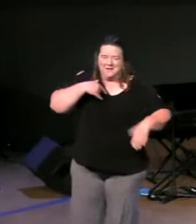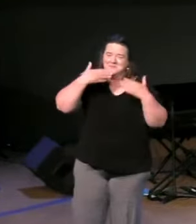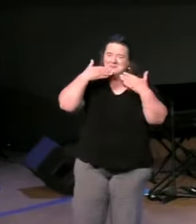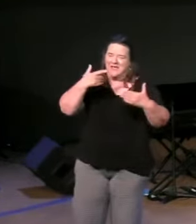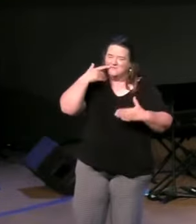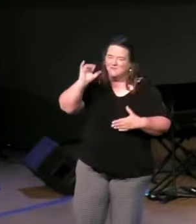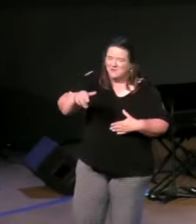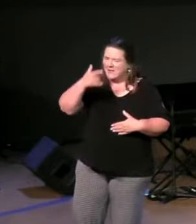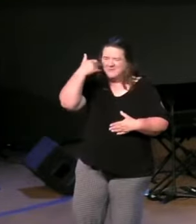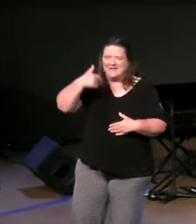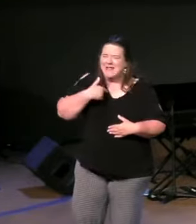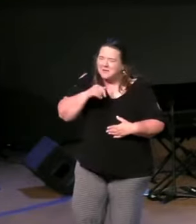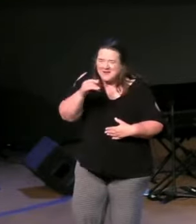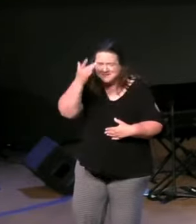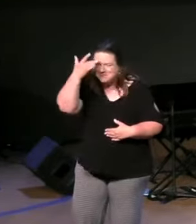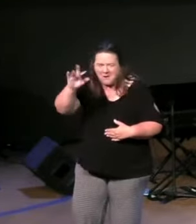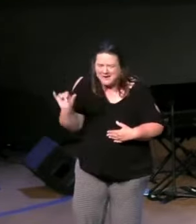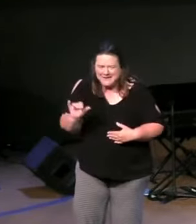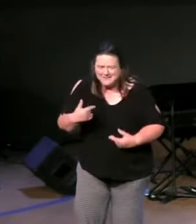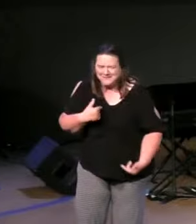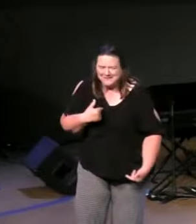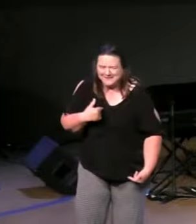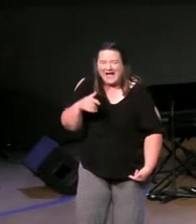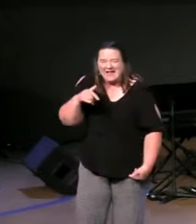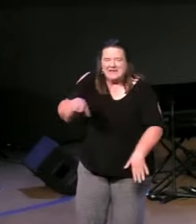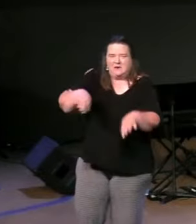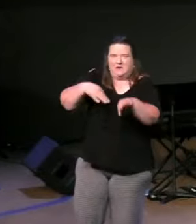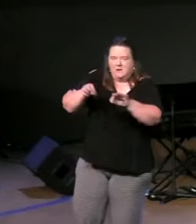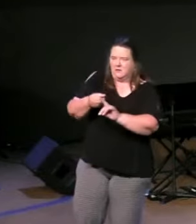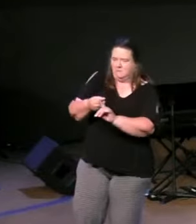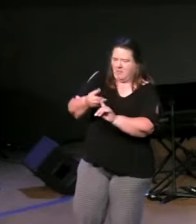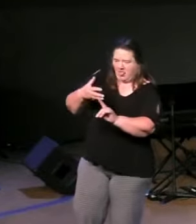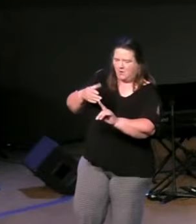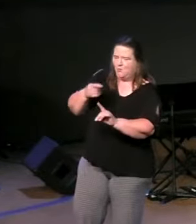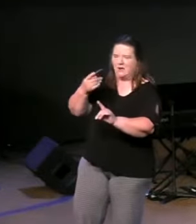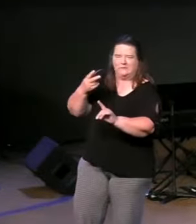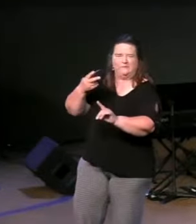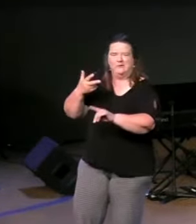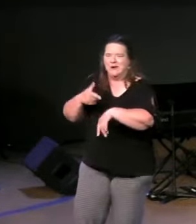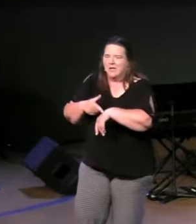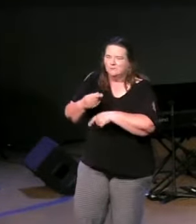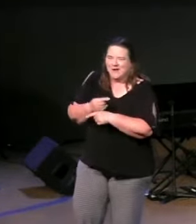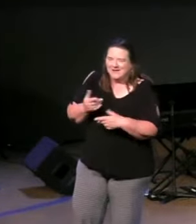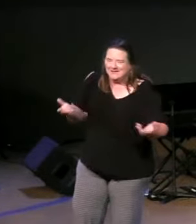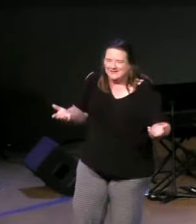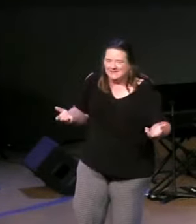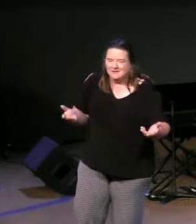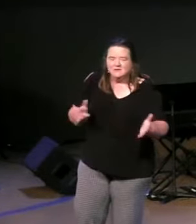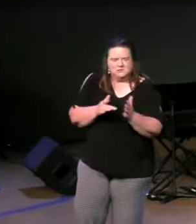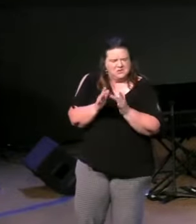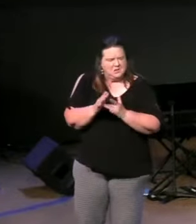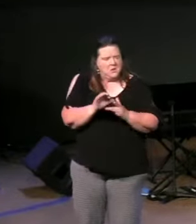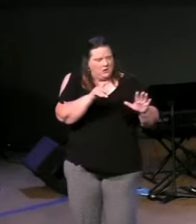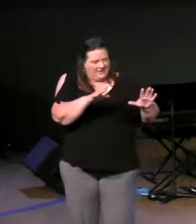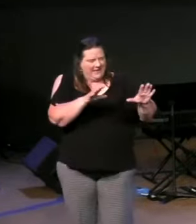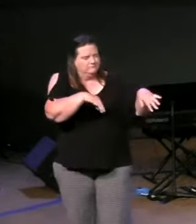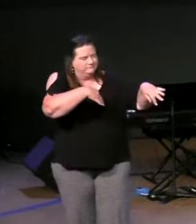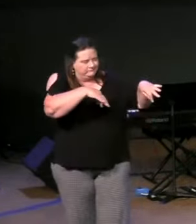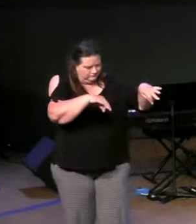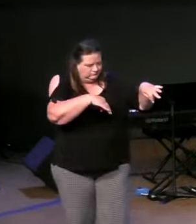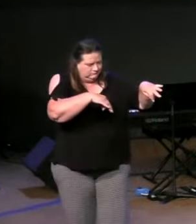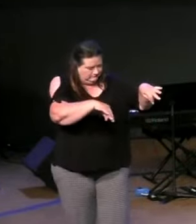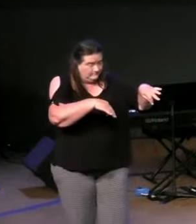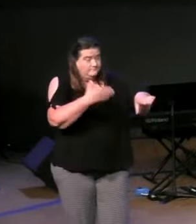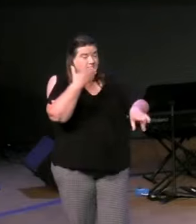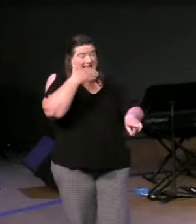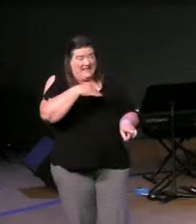because I'm somebody that needs to be explained a couple times, right? And so Jesus takes them through it. Evil